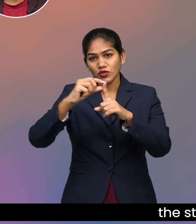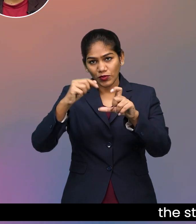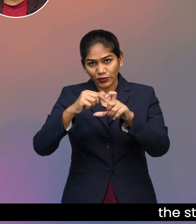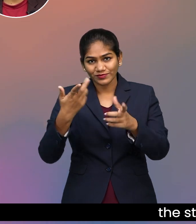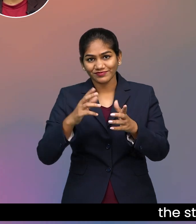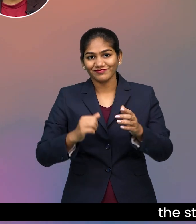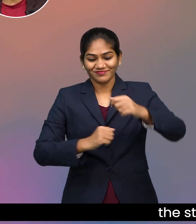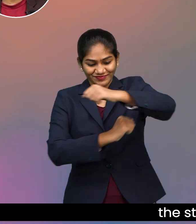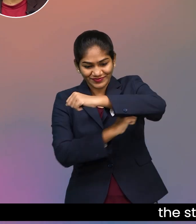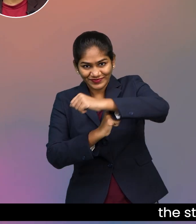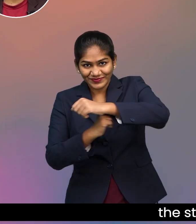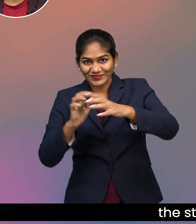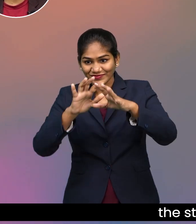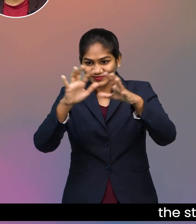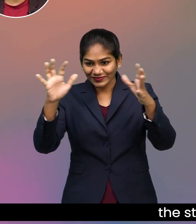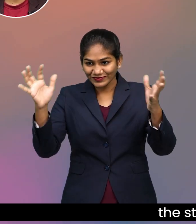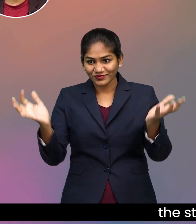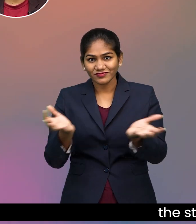the structure of the rocks,